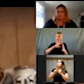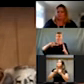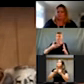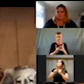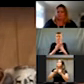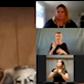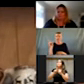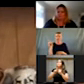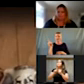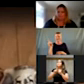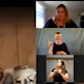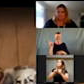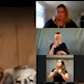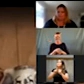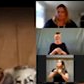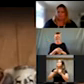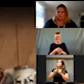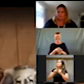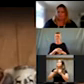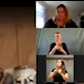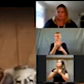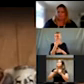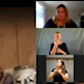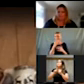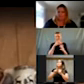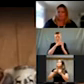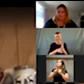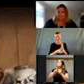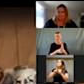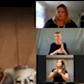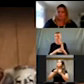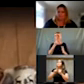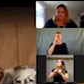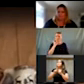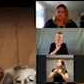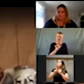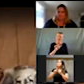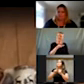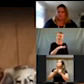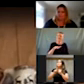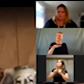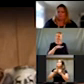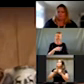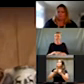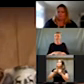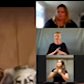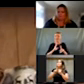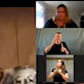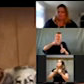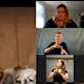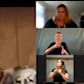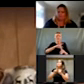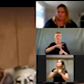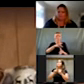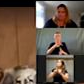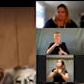on is a massive letdown for disabled people, for our family and whānau, and especially for all those who have campaigned,